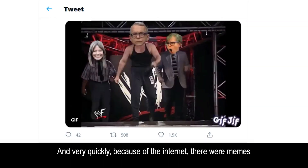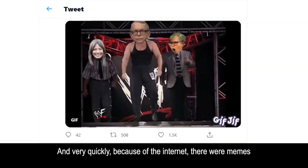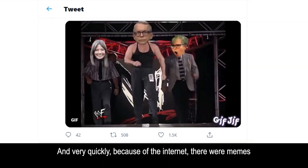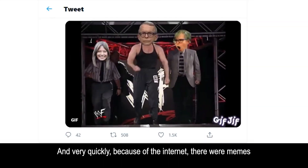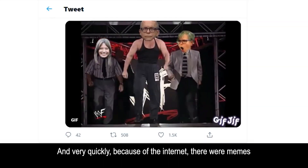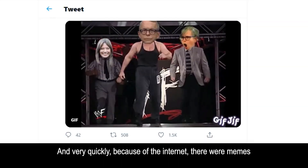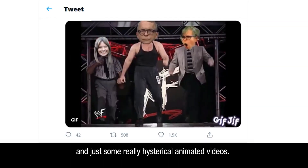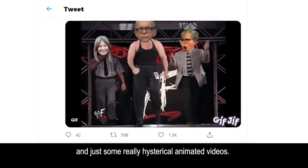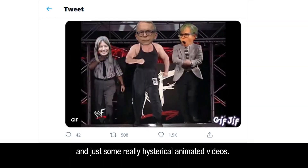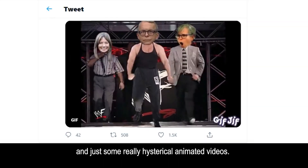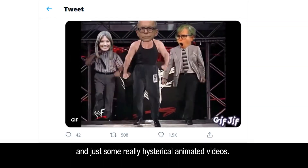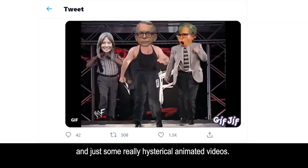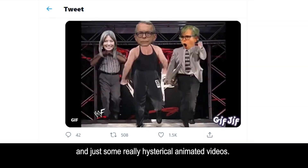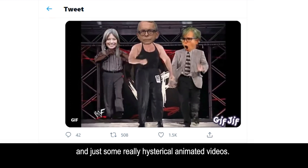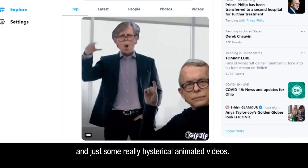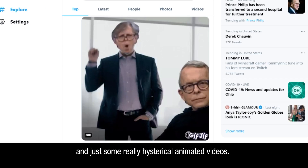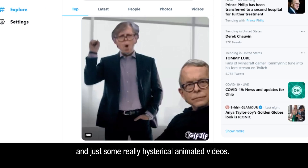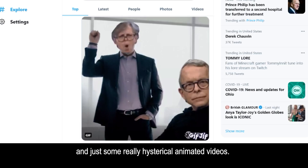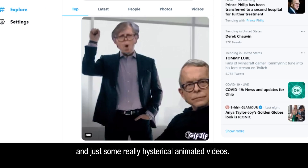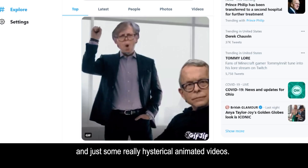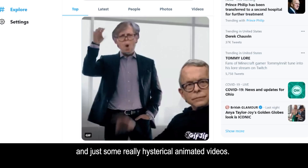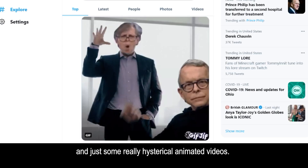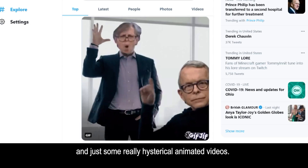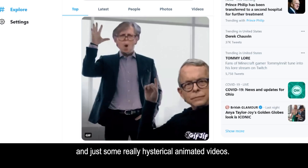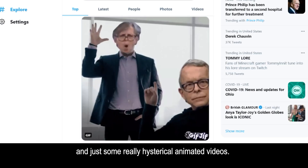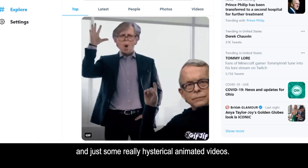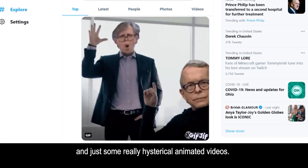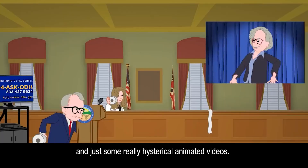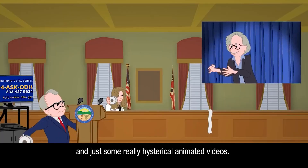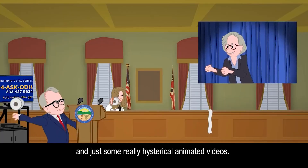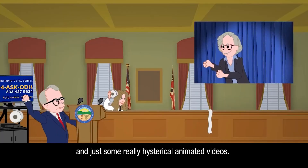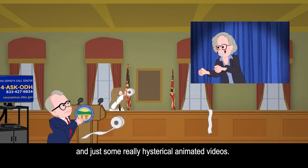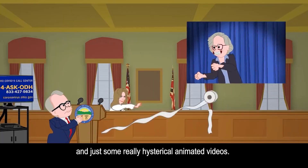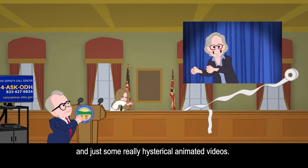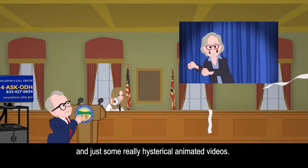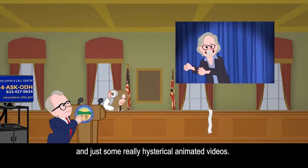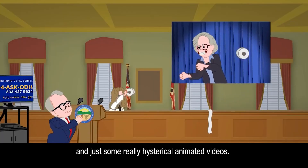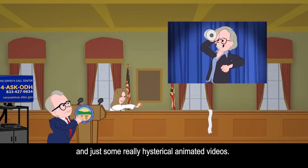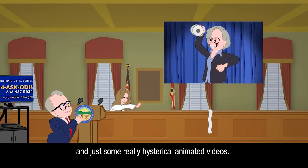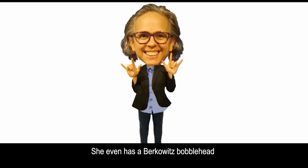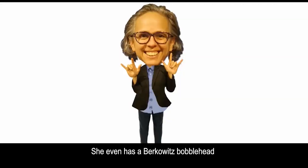memes and just some really hysterical animated videos. She even